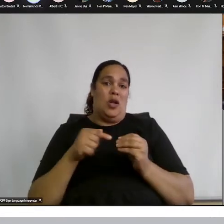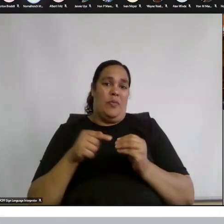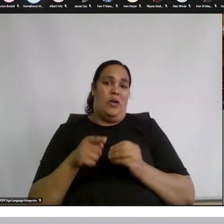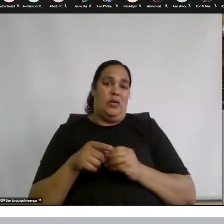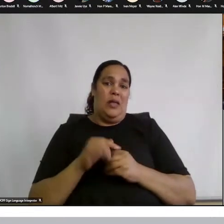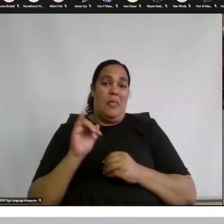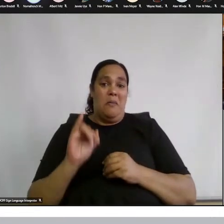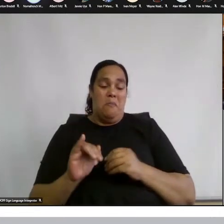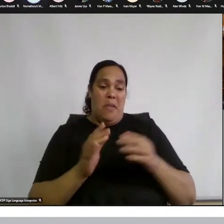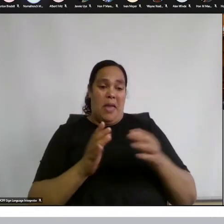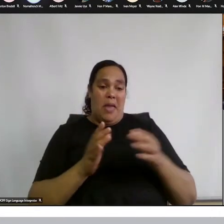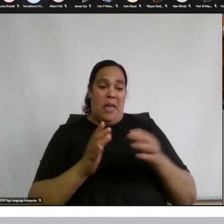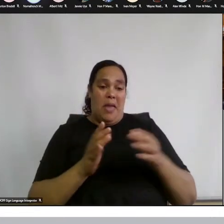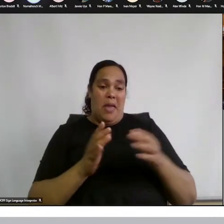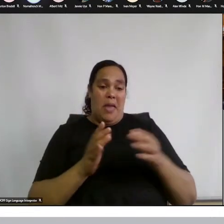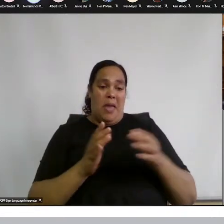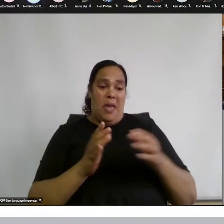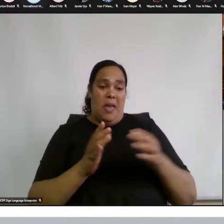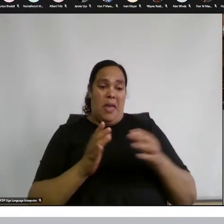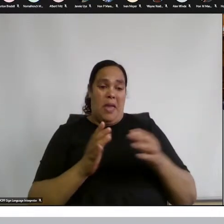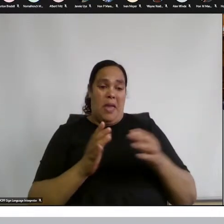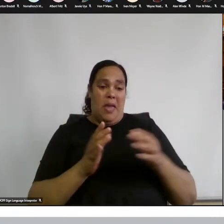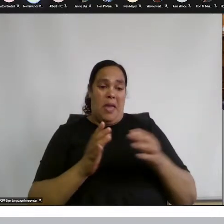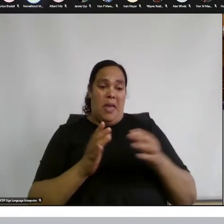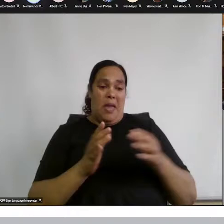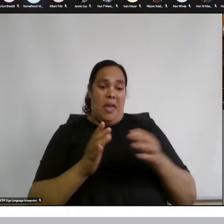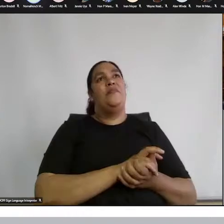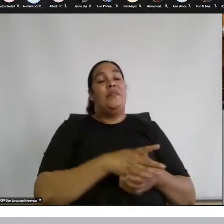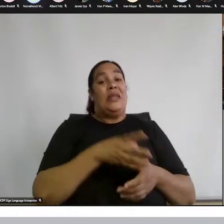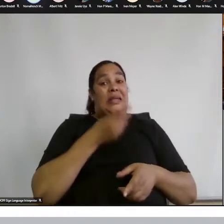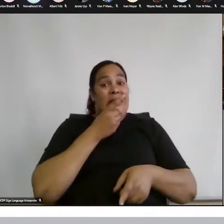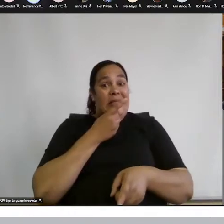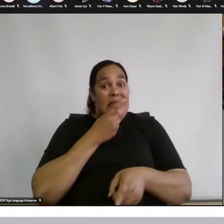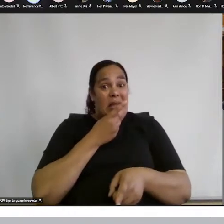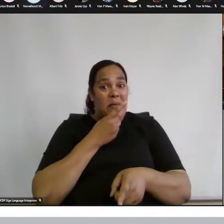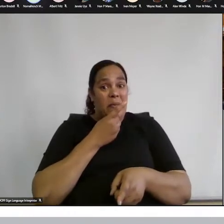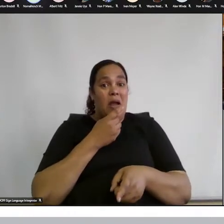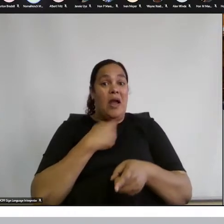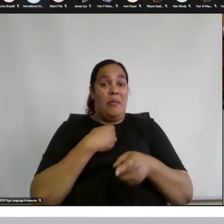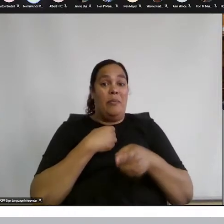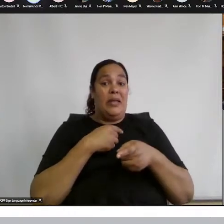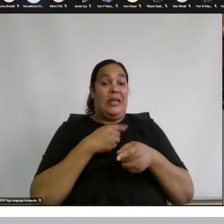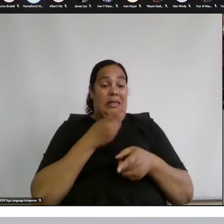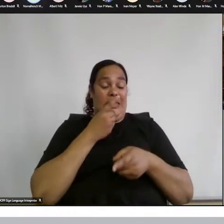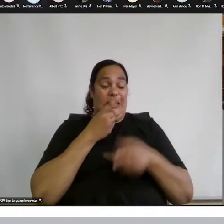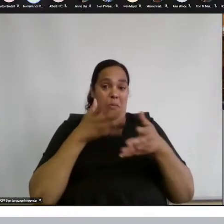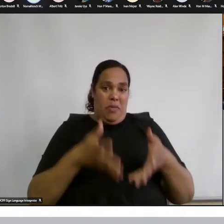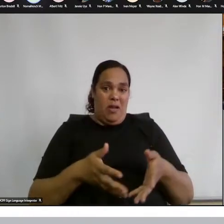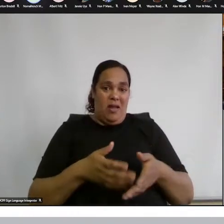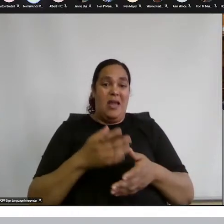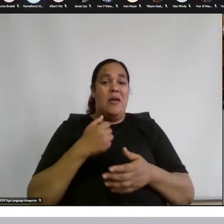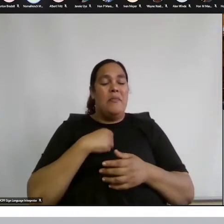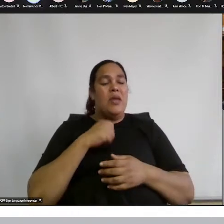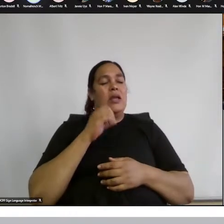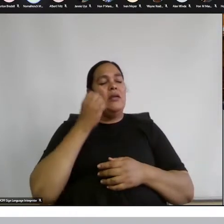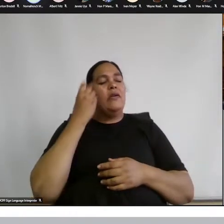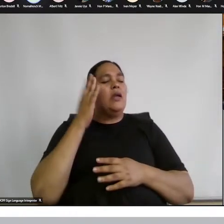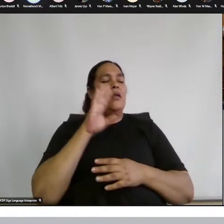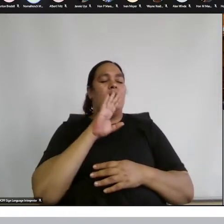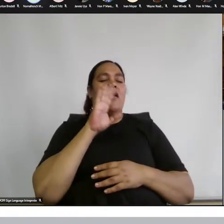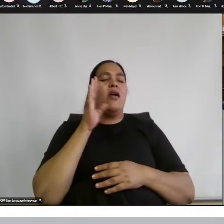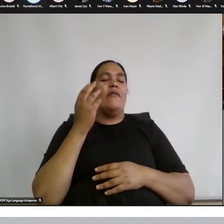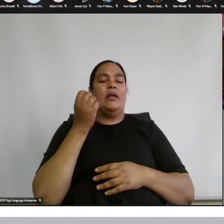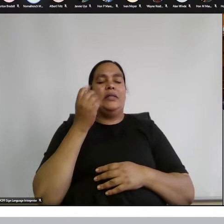bed. The bed, Speaker, it's about this December, because I'm presenting this in December. I'll never forget